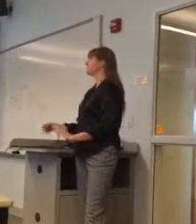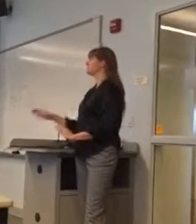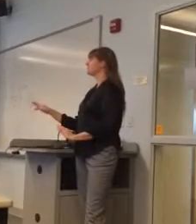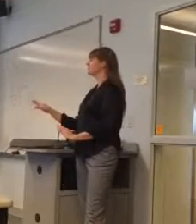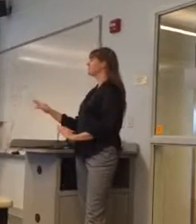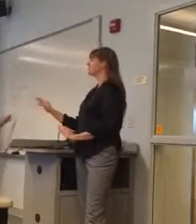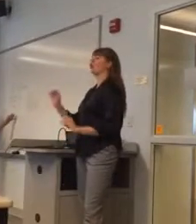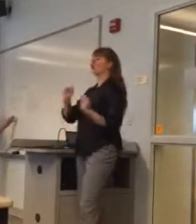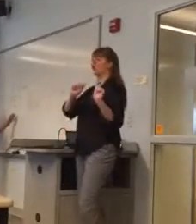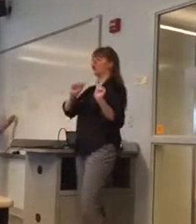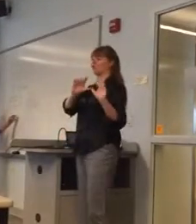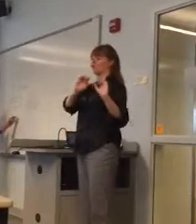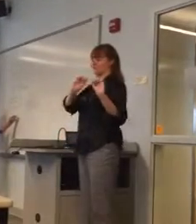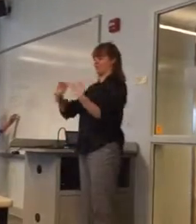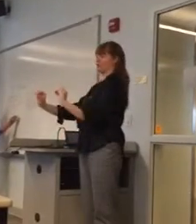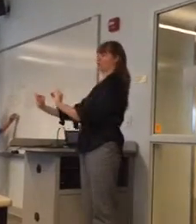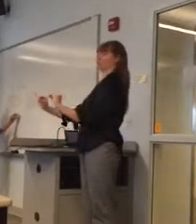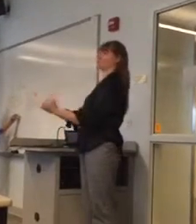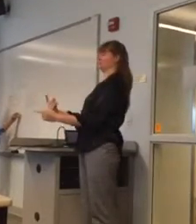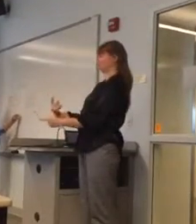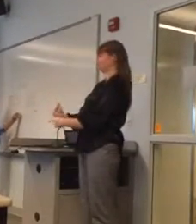All zeros, right?